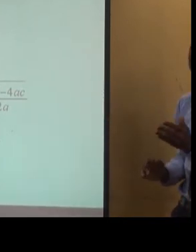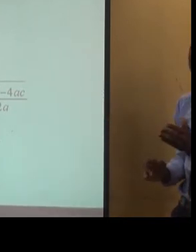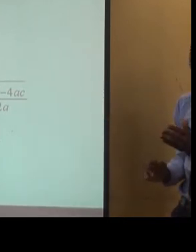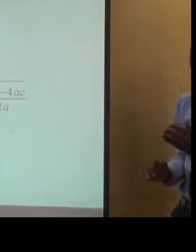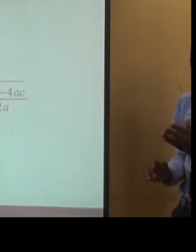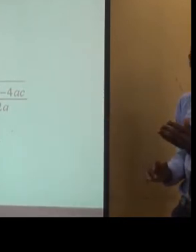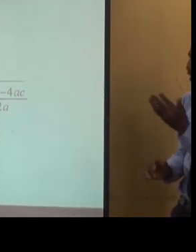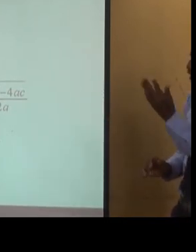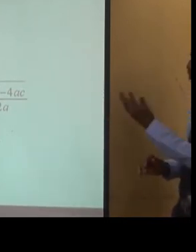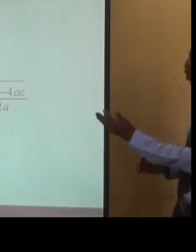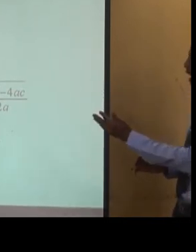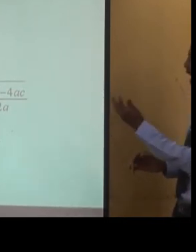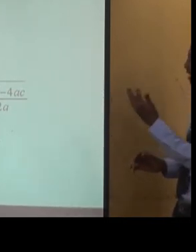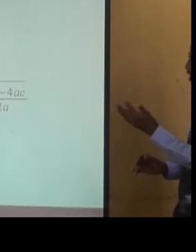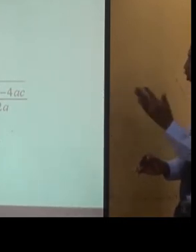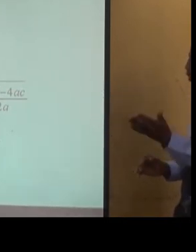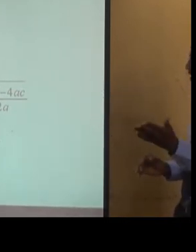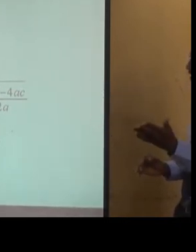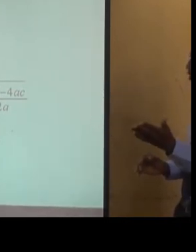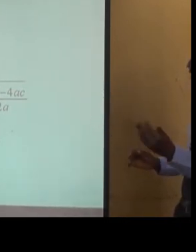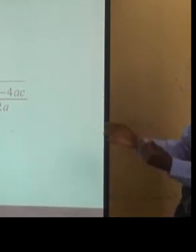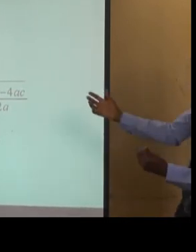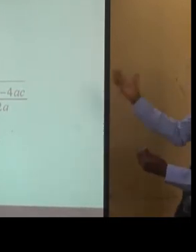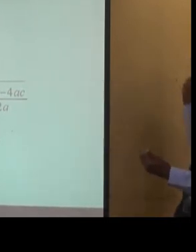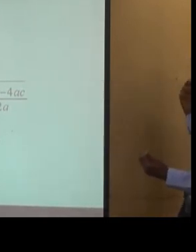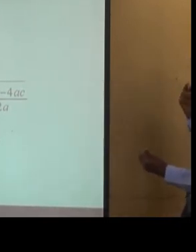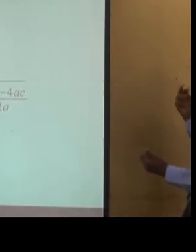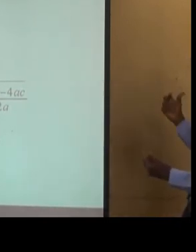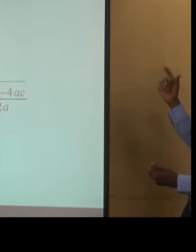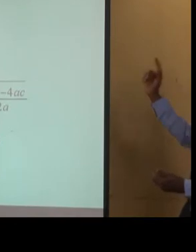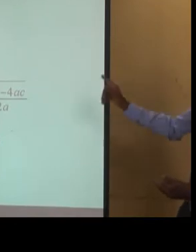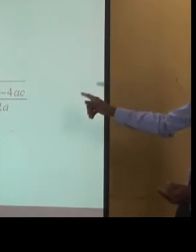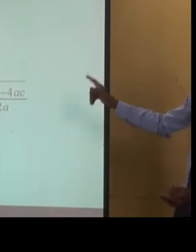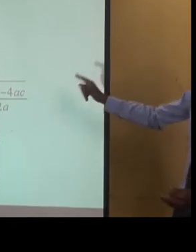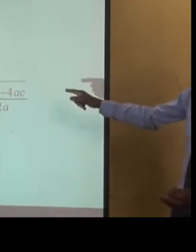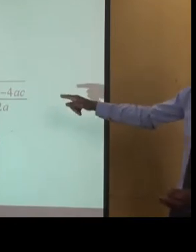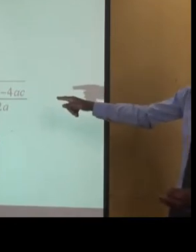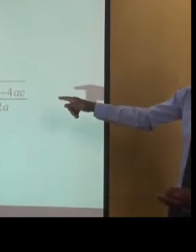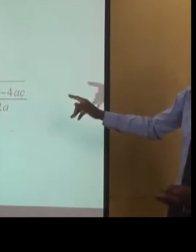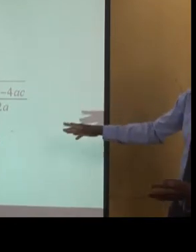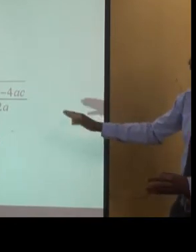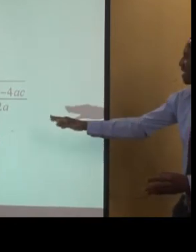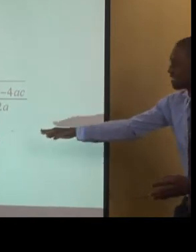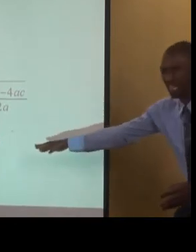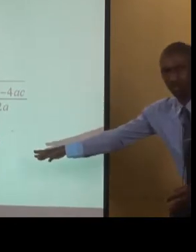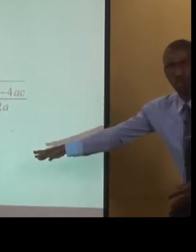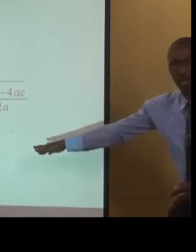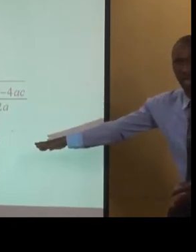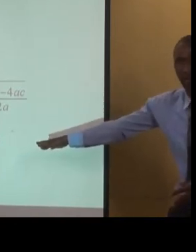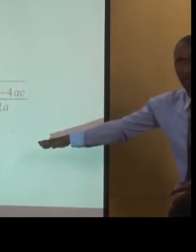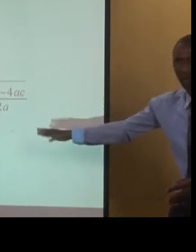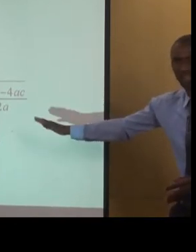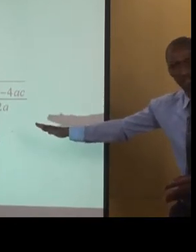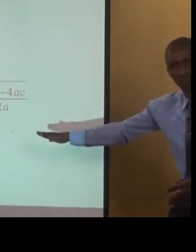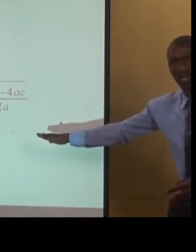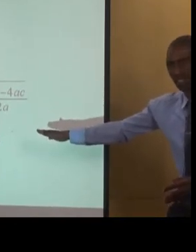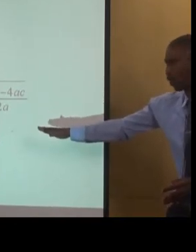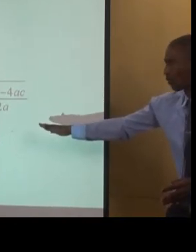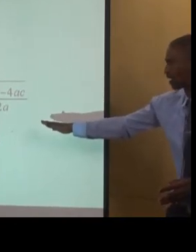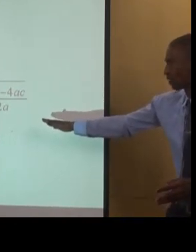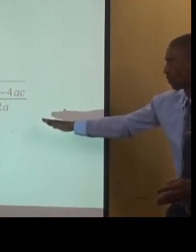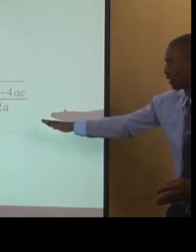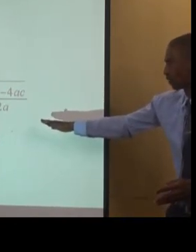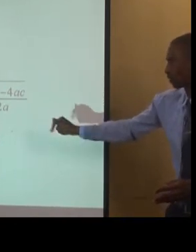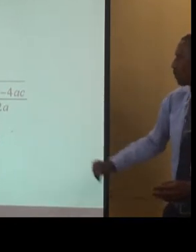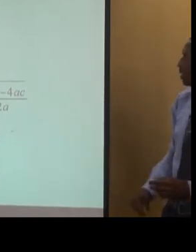common denominator. 2a is the common denominator on the right. So the LCM there is the 2a, because 2a is the